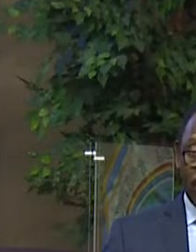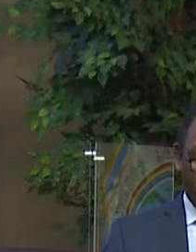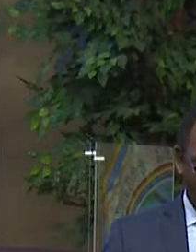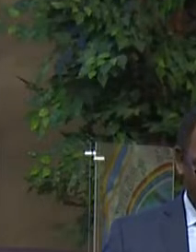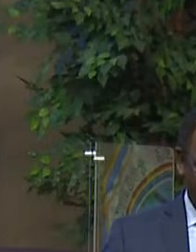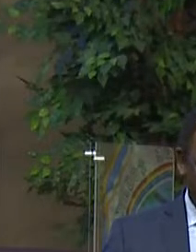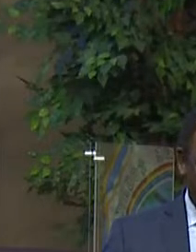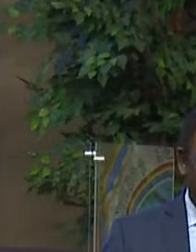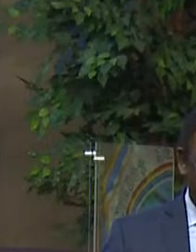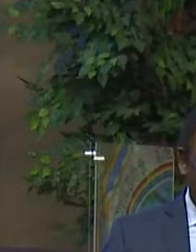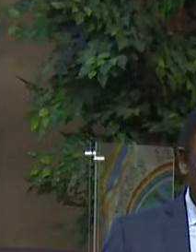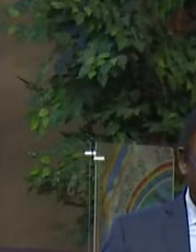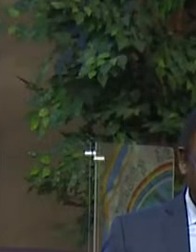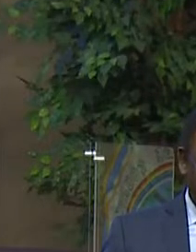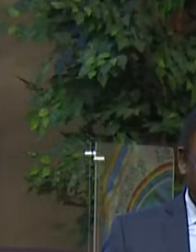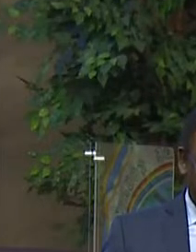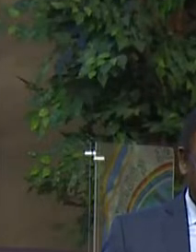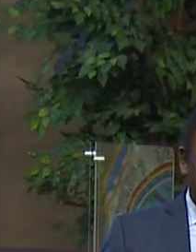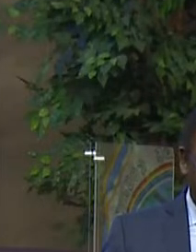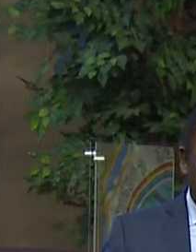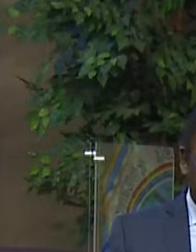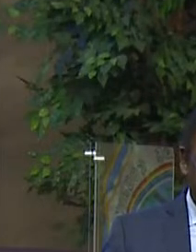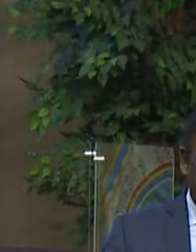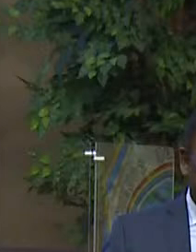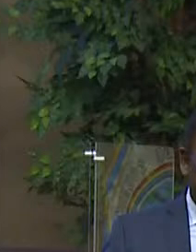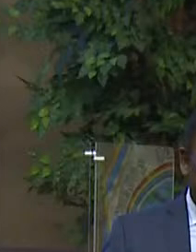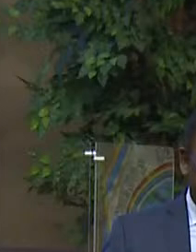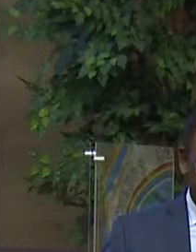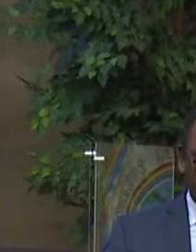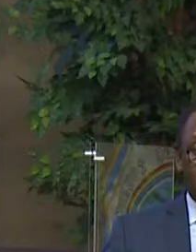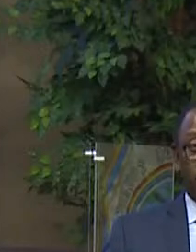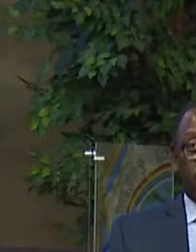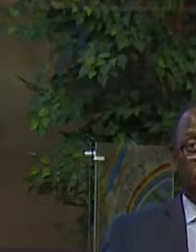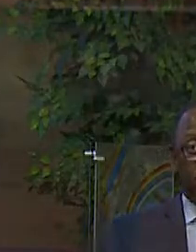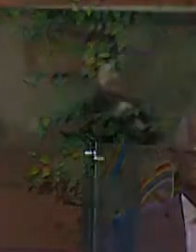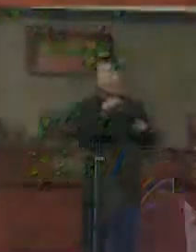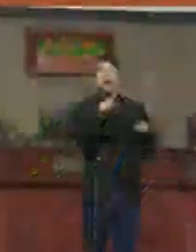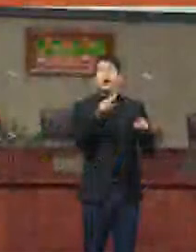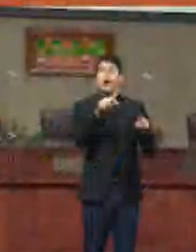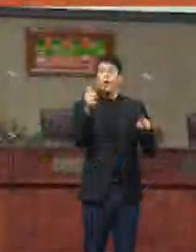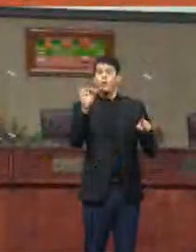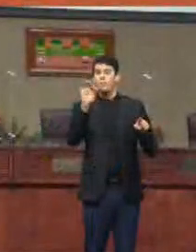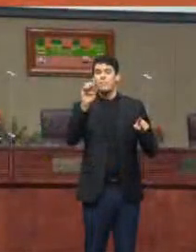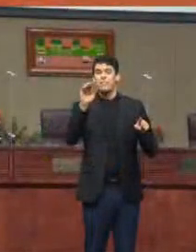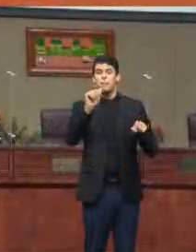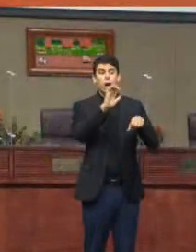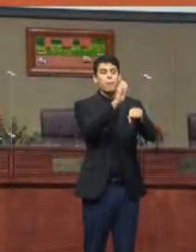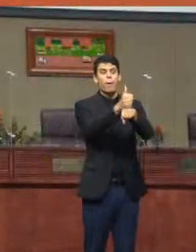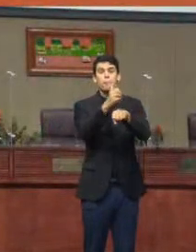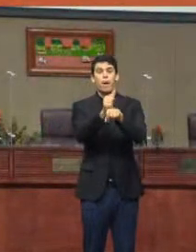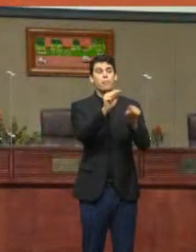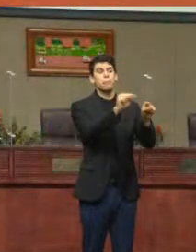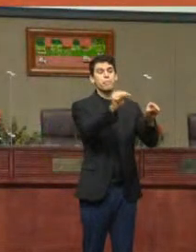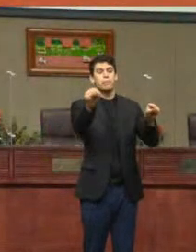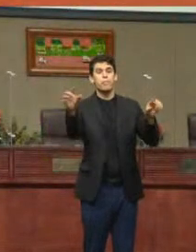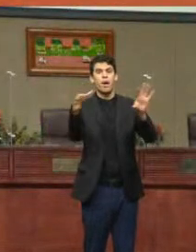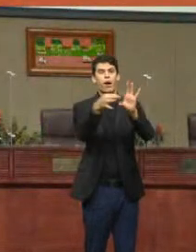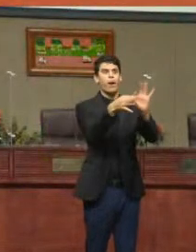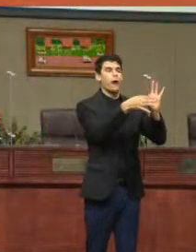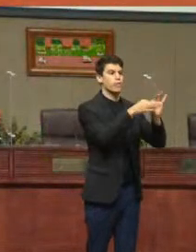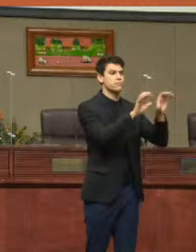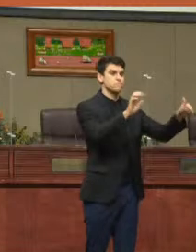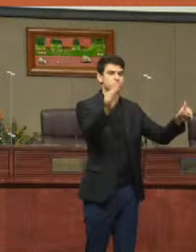up or drive up only. As for the FEMA satellite sites, the Northwest Neighborhood Center